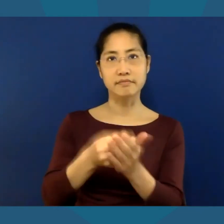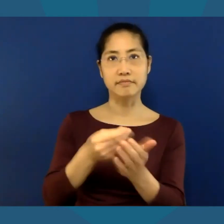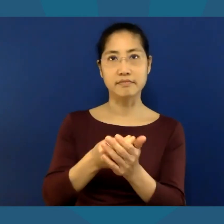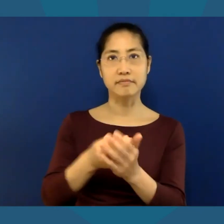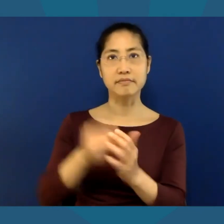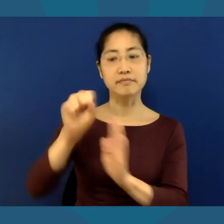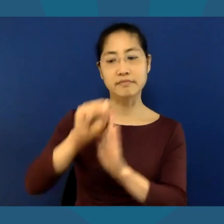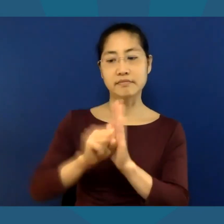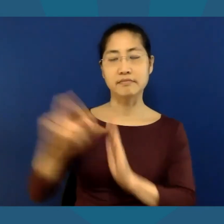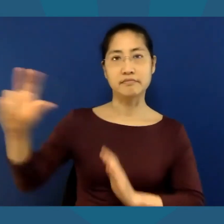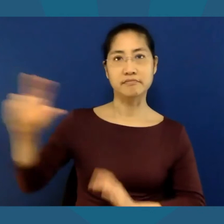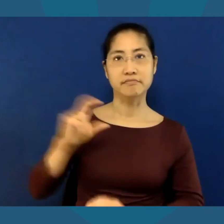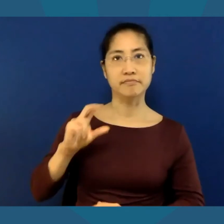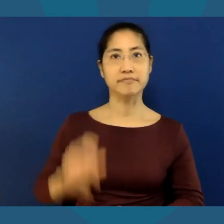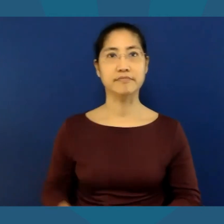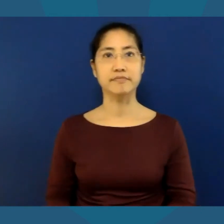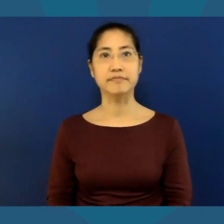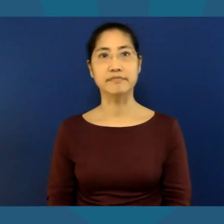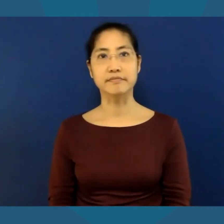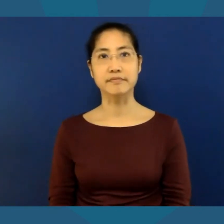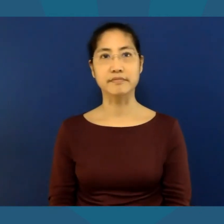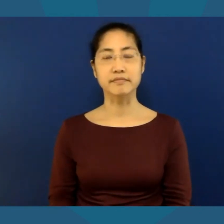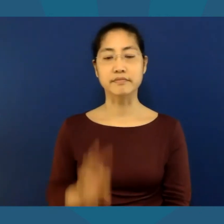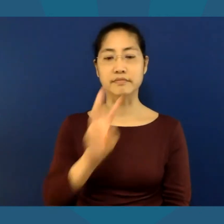Campaign funding, participating.